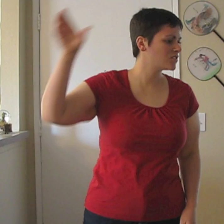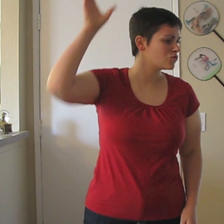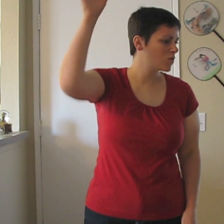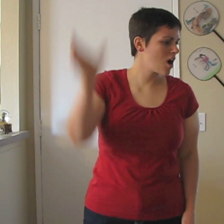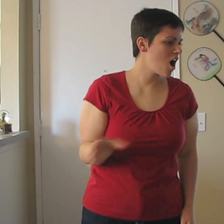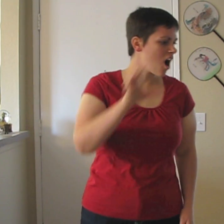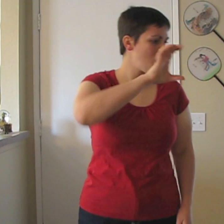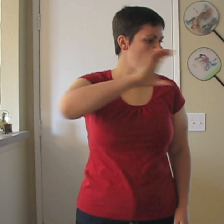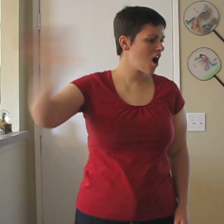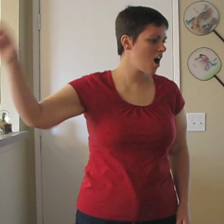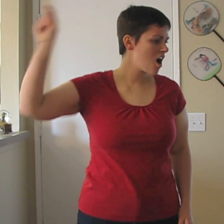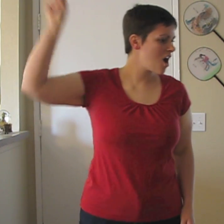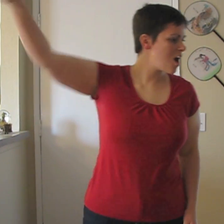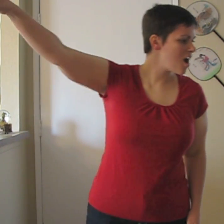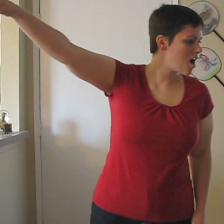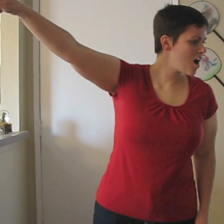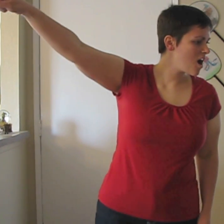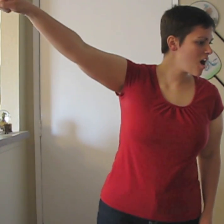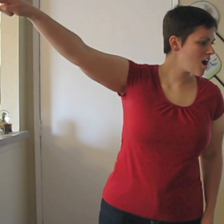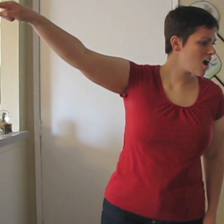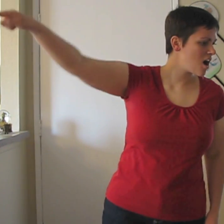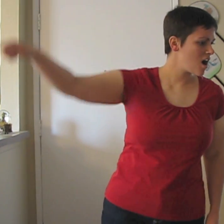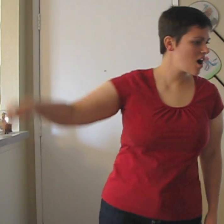screamed, carry his cross.